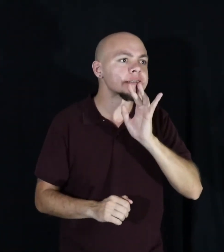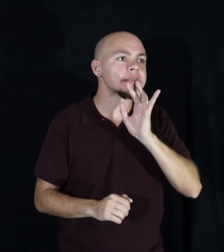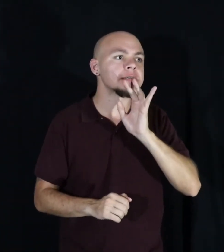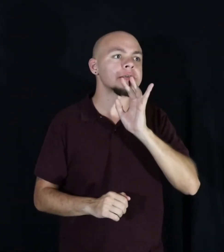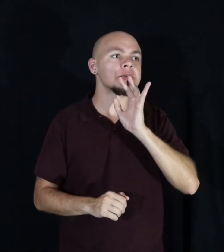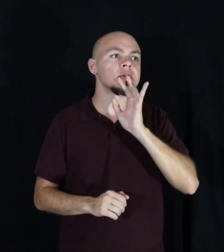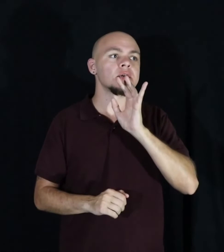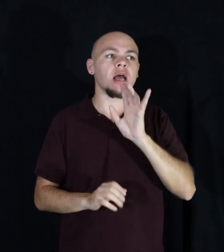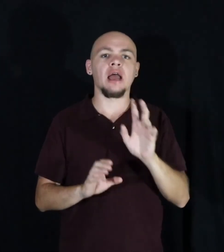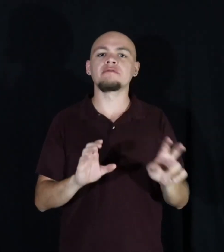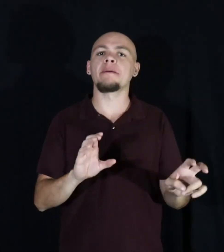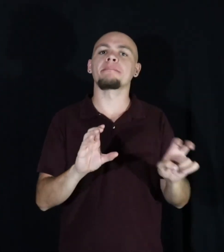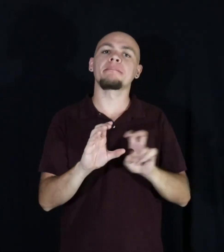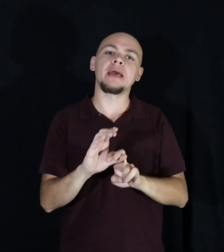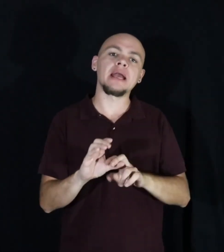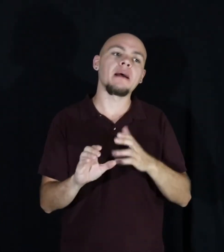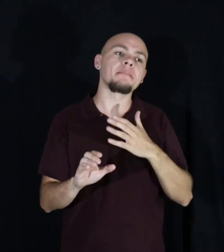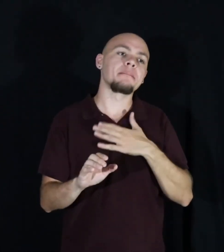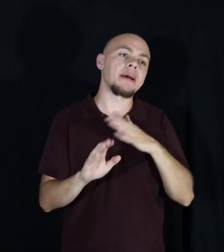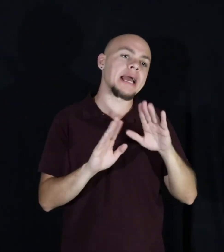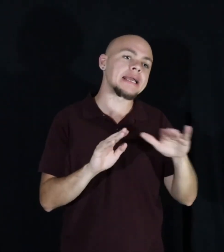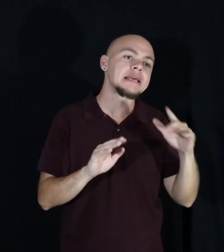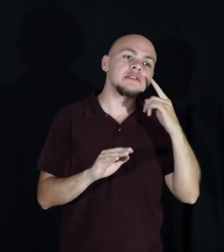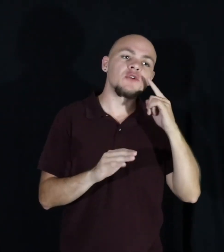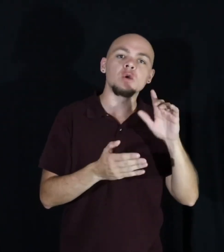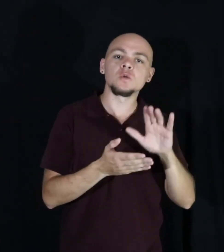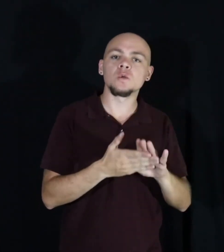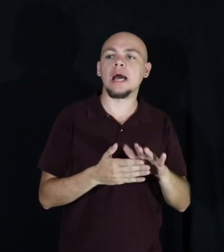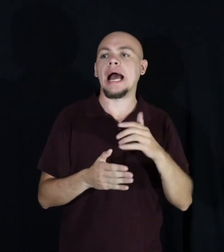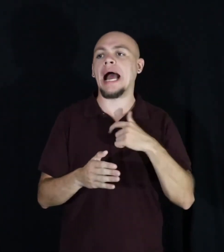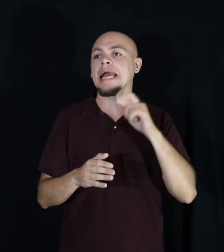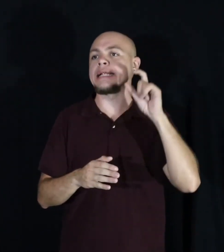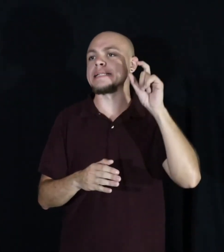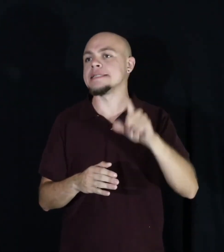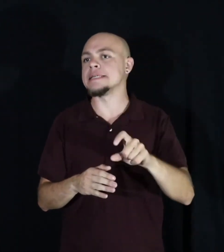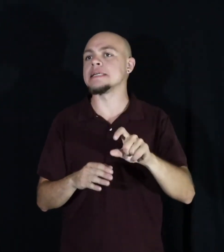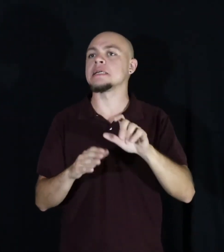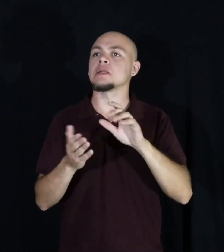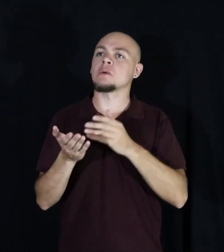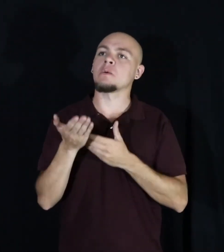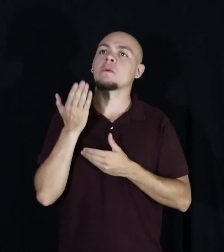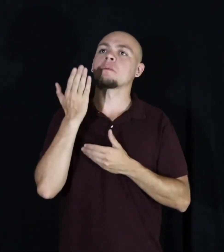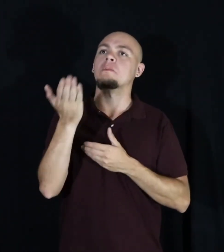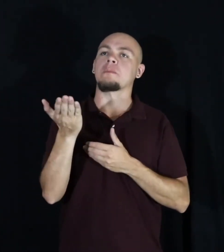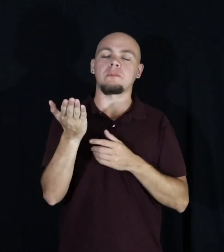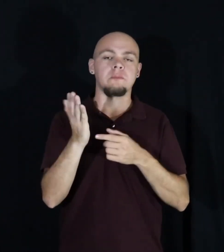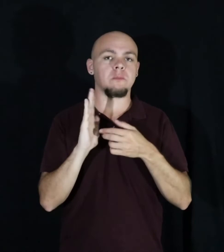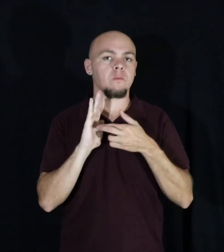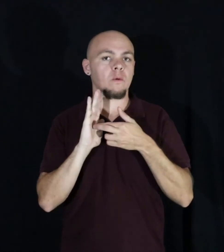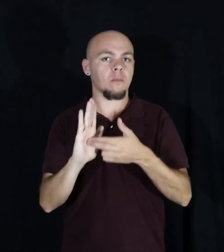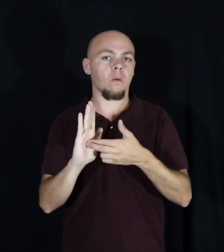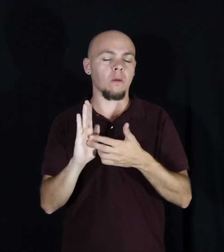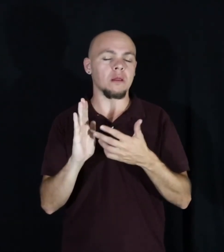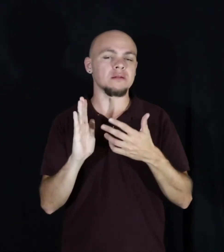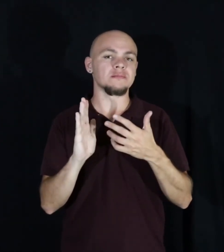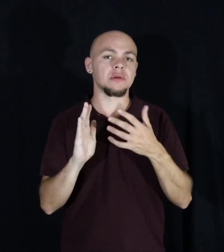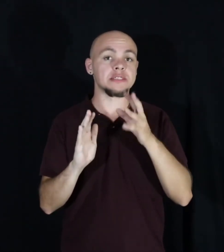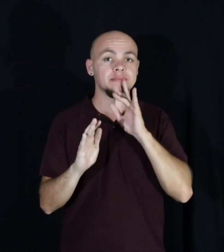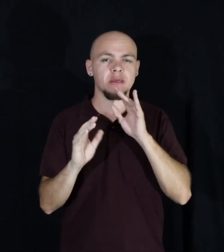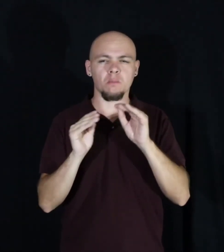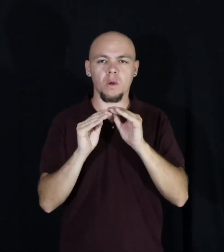up my kids from school. I need to turn in my quarterly reports. What if we began speaking like